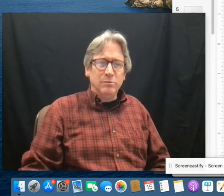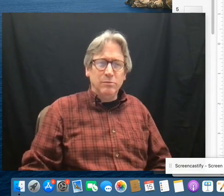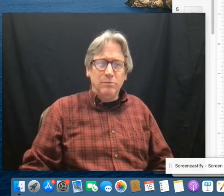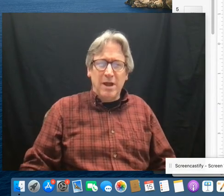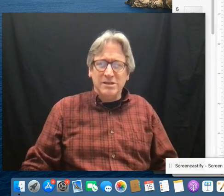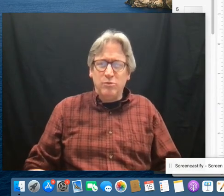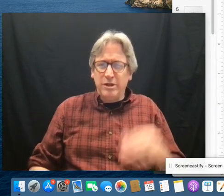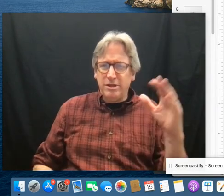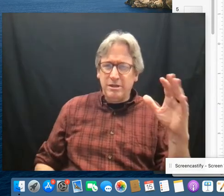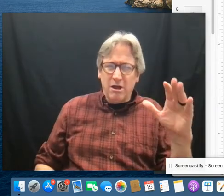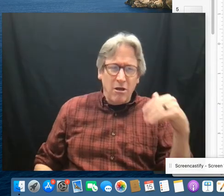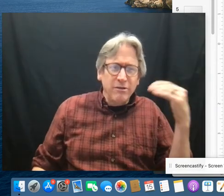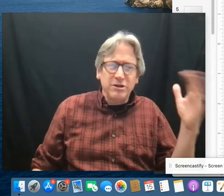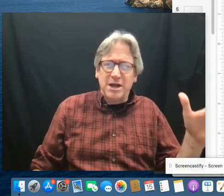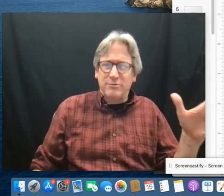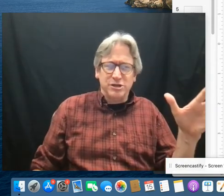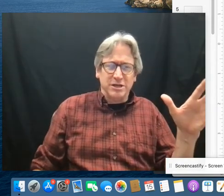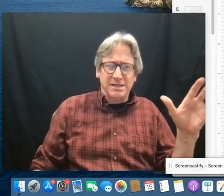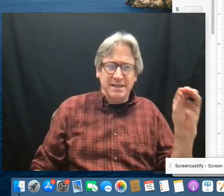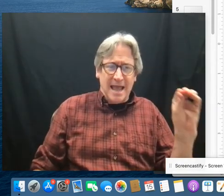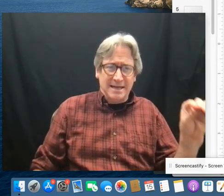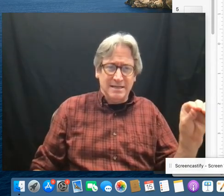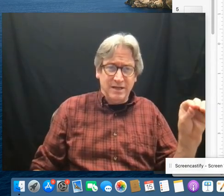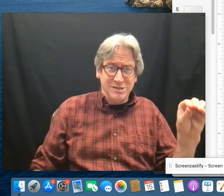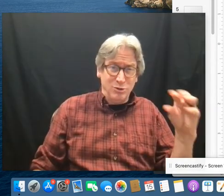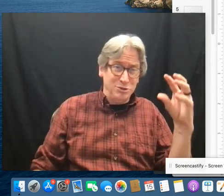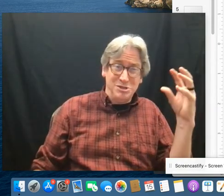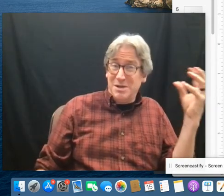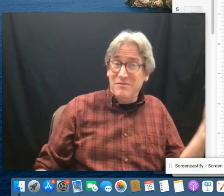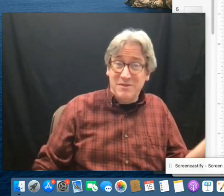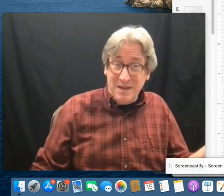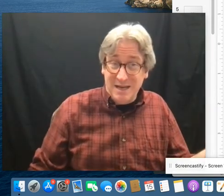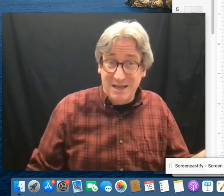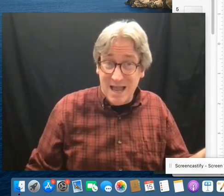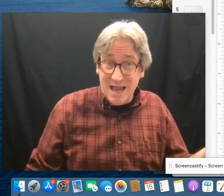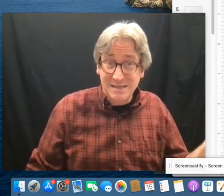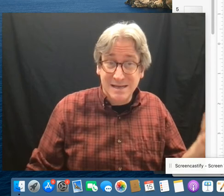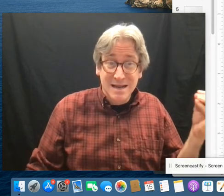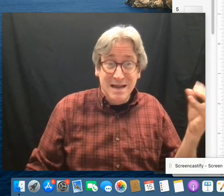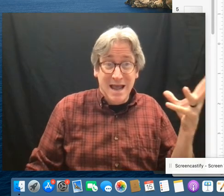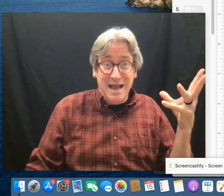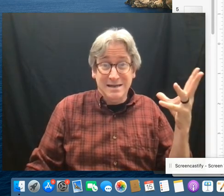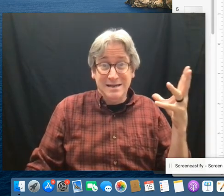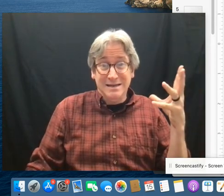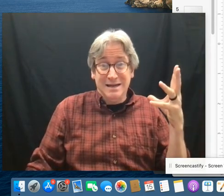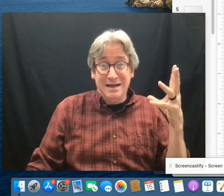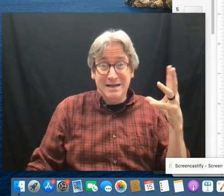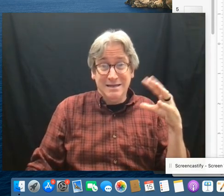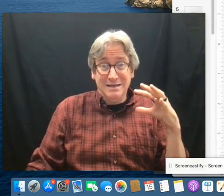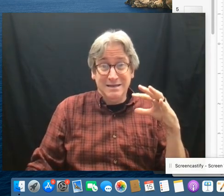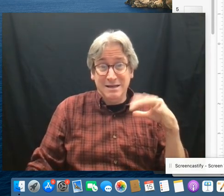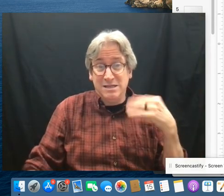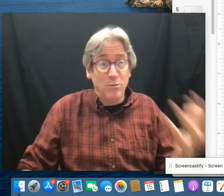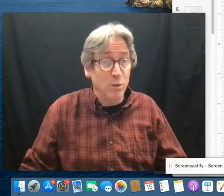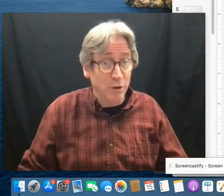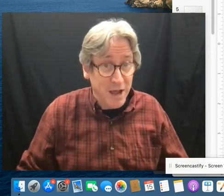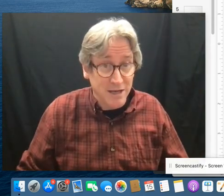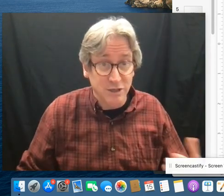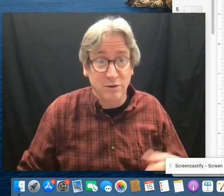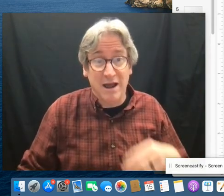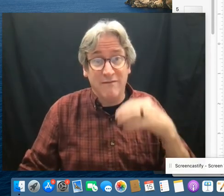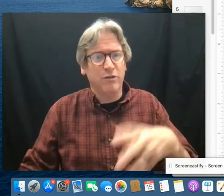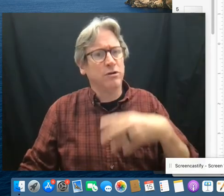As with all the chapters, you're going to see the activities. We'll do some of them in class, and some we